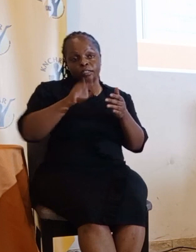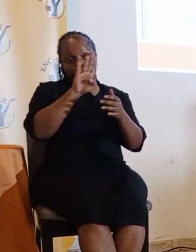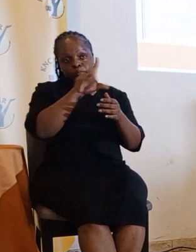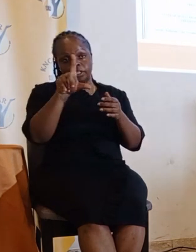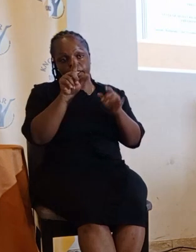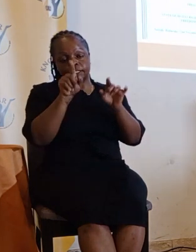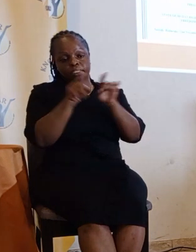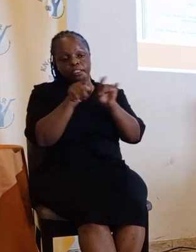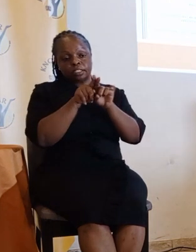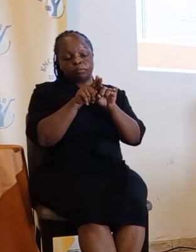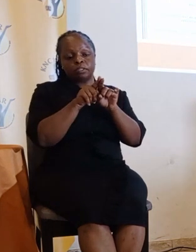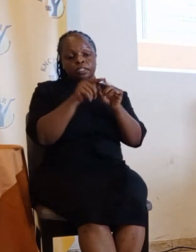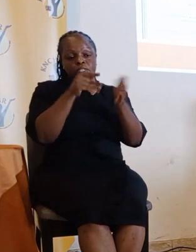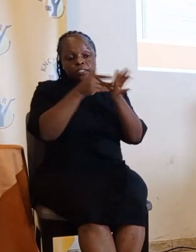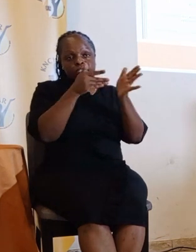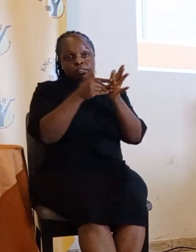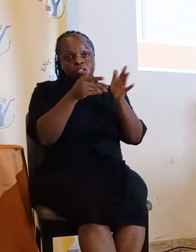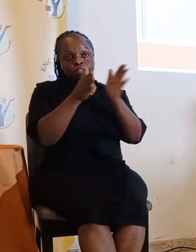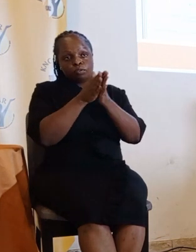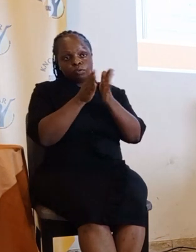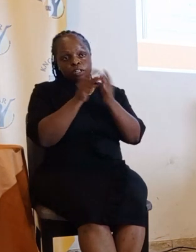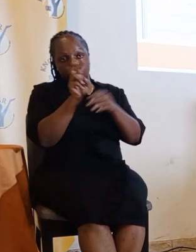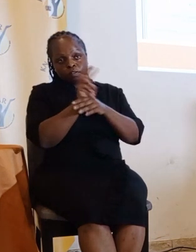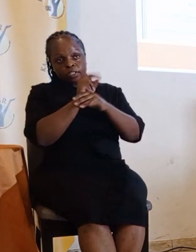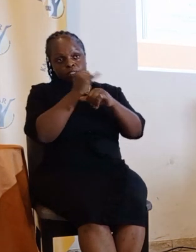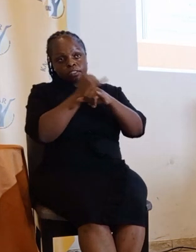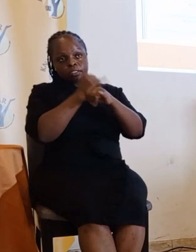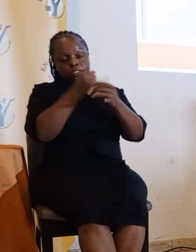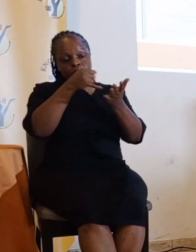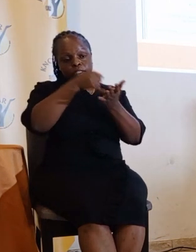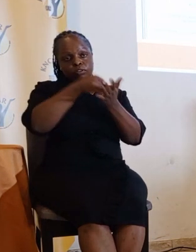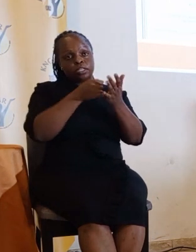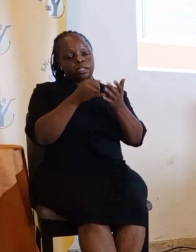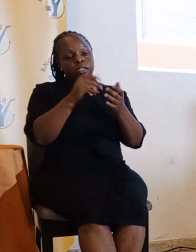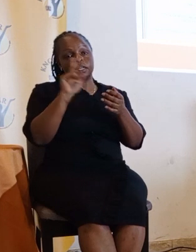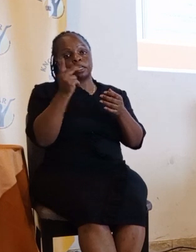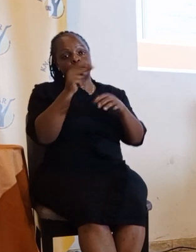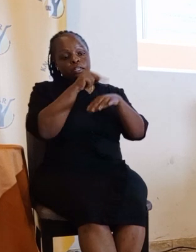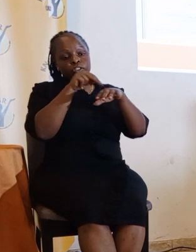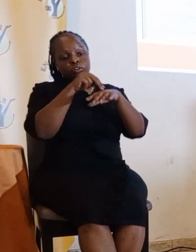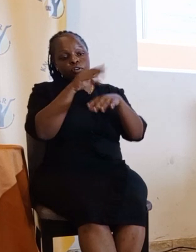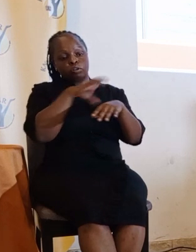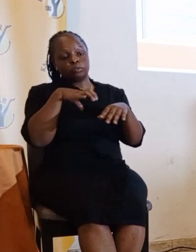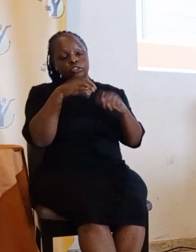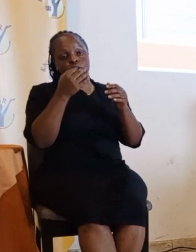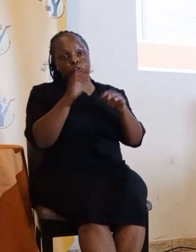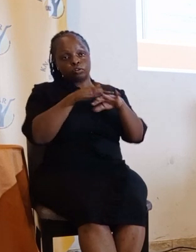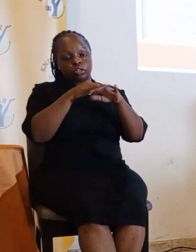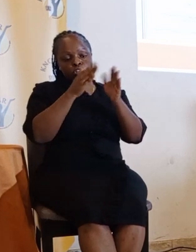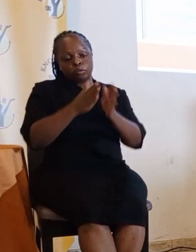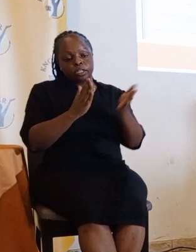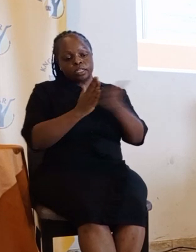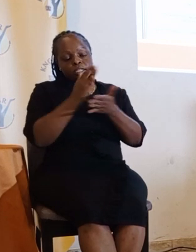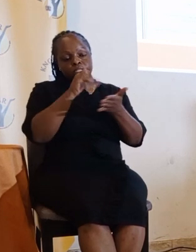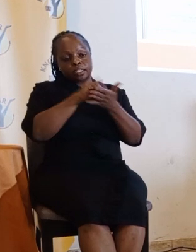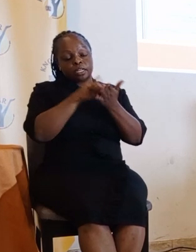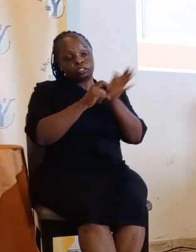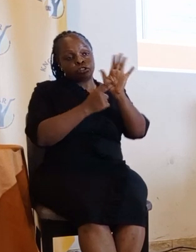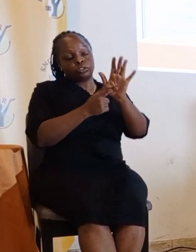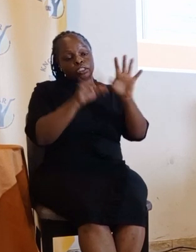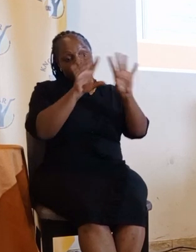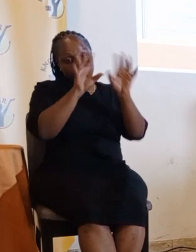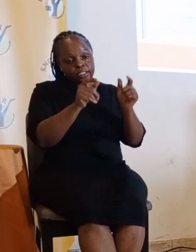critical roles of oversight institutions, including the Kenya National Commission on Human Rights. This, coupled with budgetary